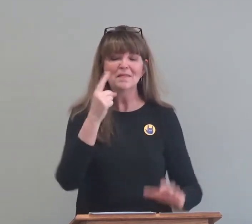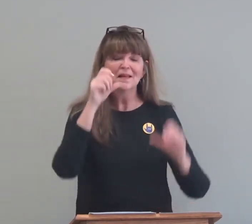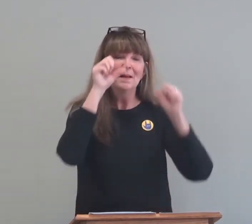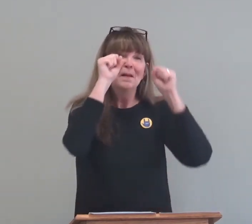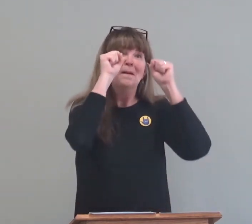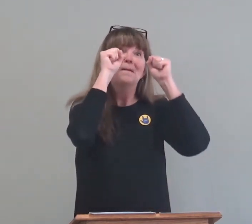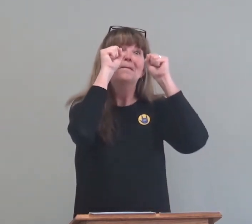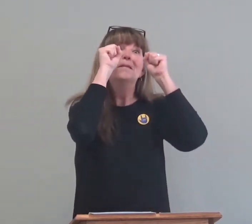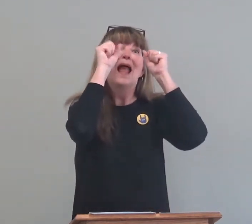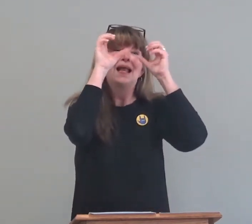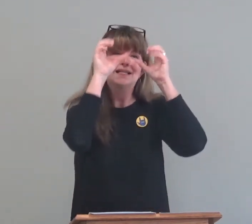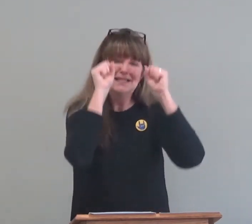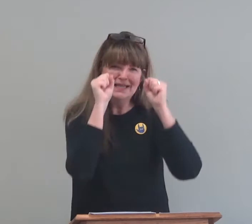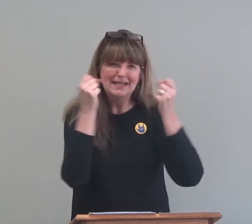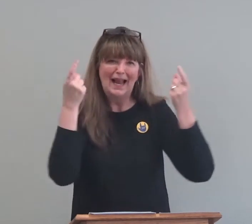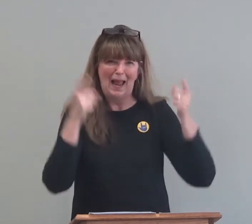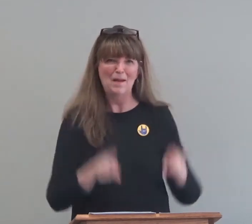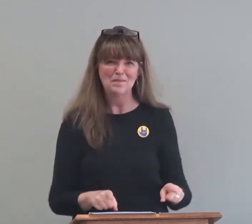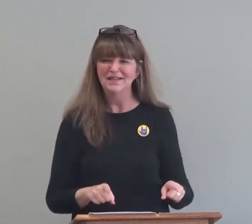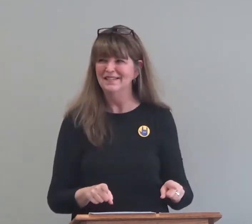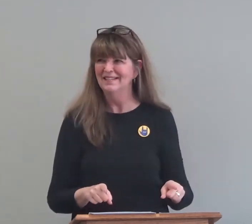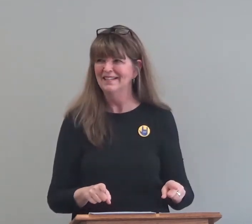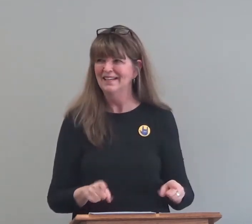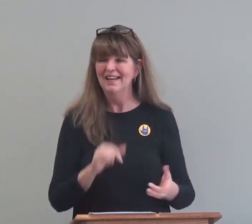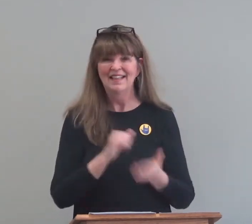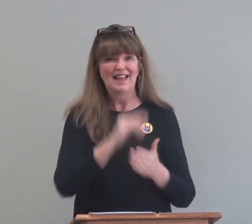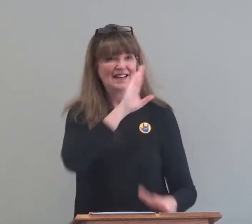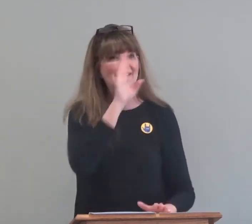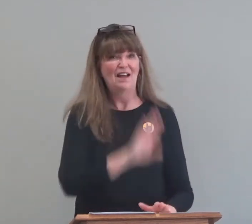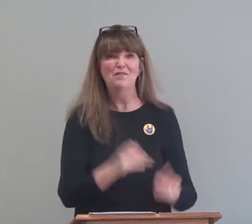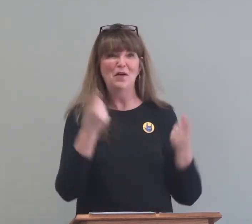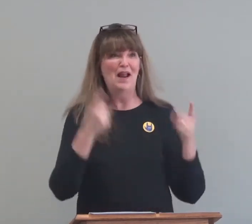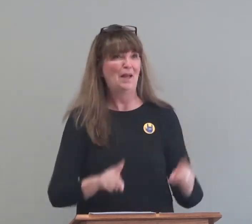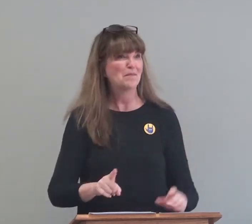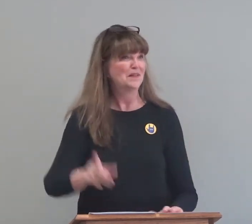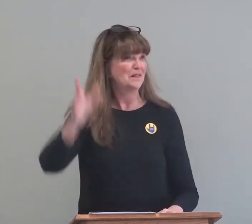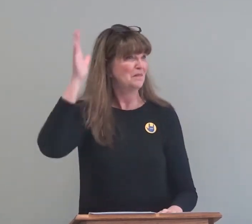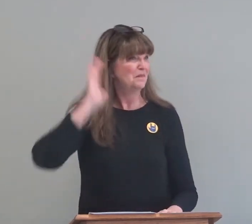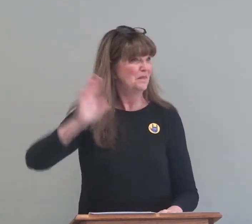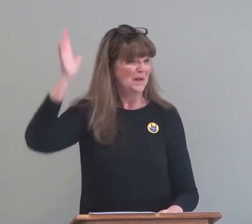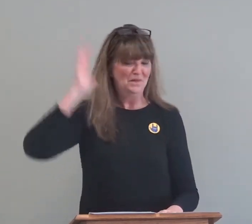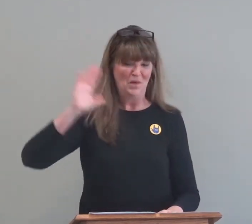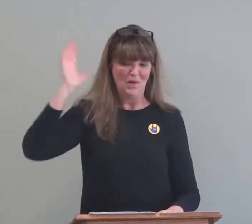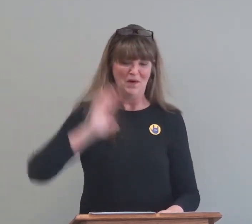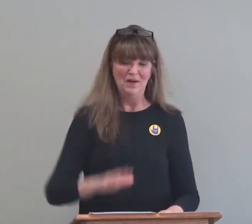ago, an amazing thing happened that had never happened before.